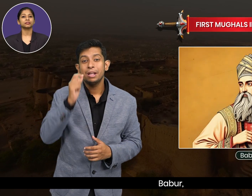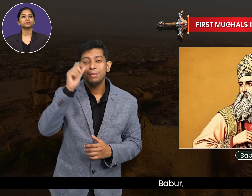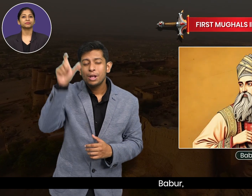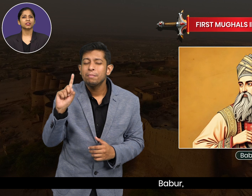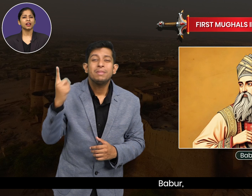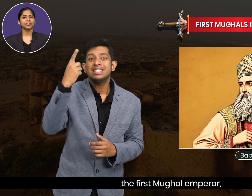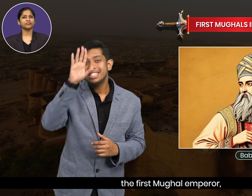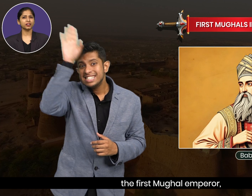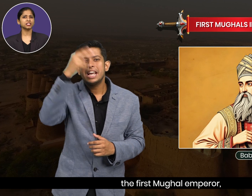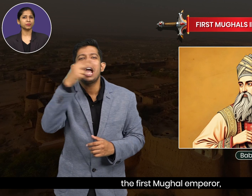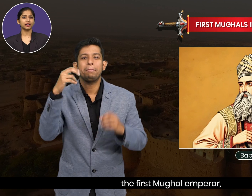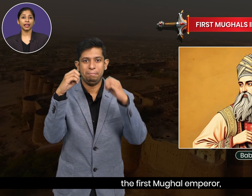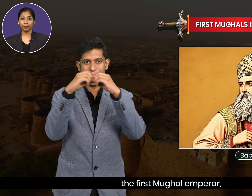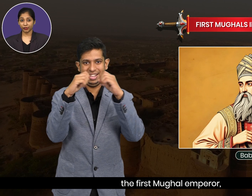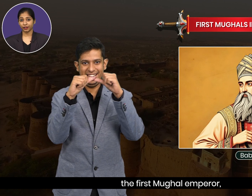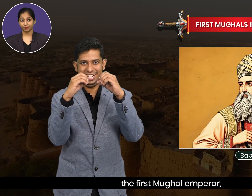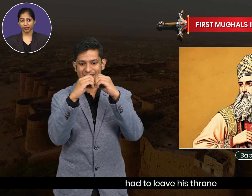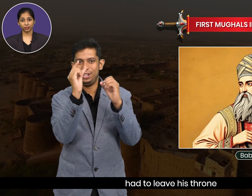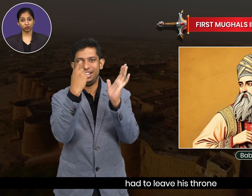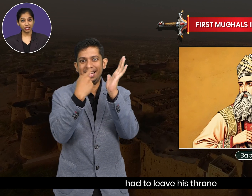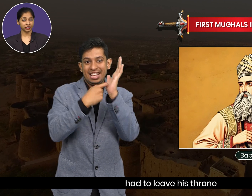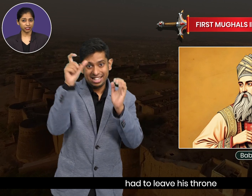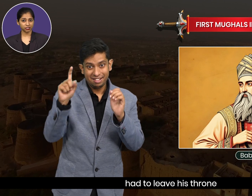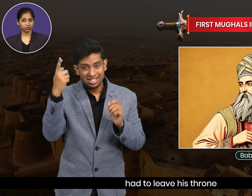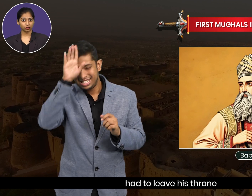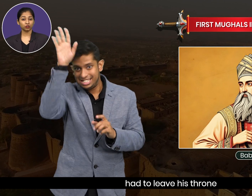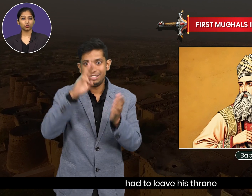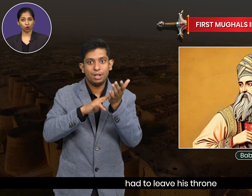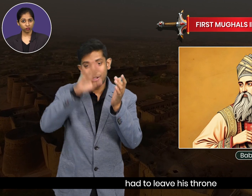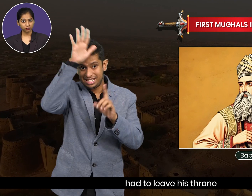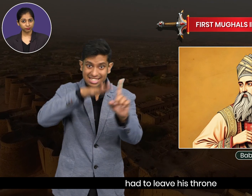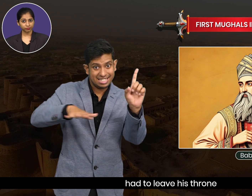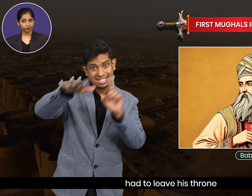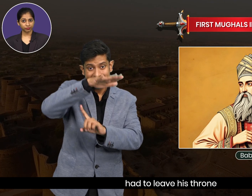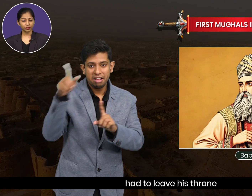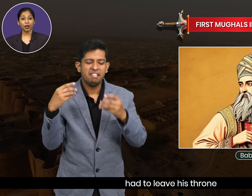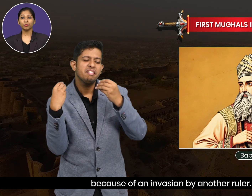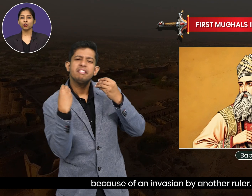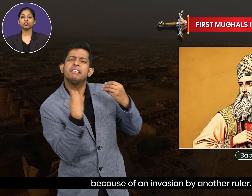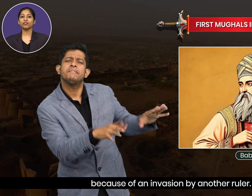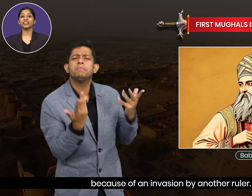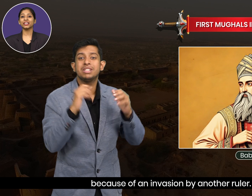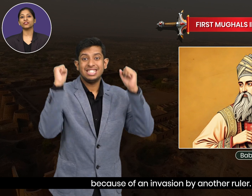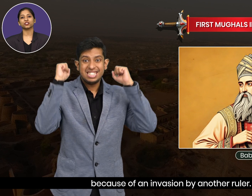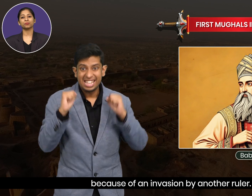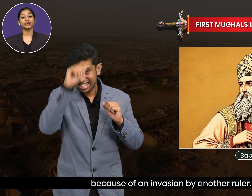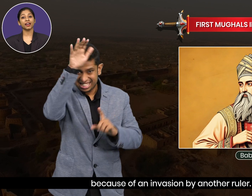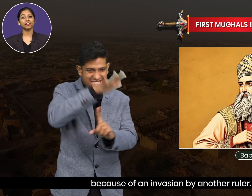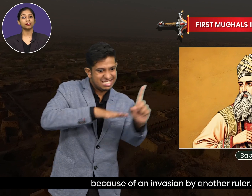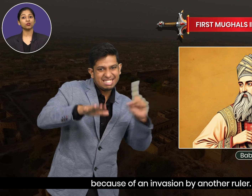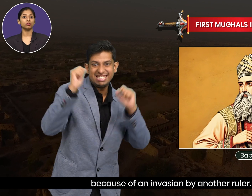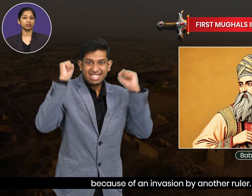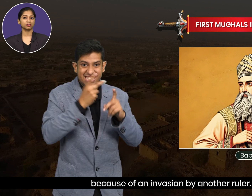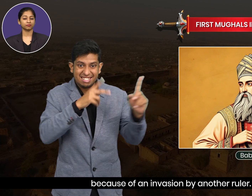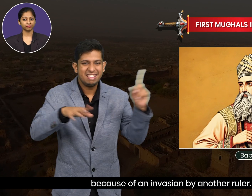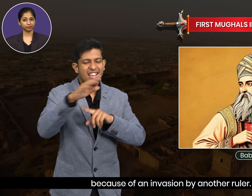Babur, the first Mughal emperor, had to leave his throne because of an invasion by